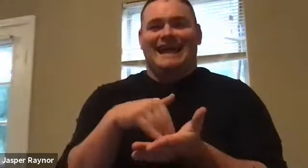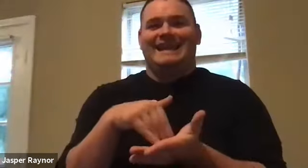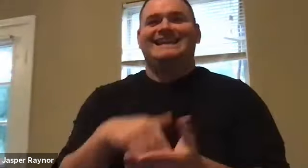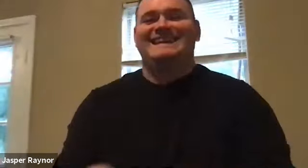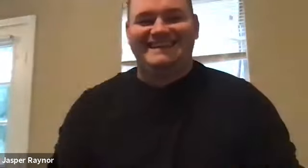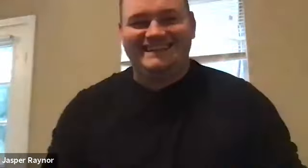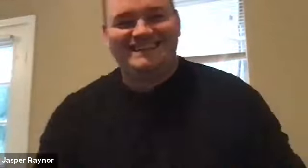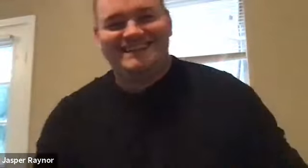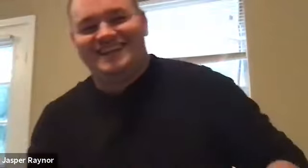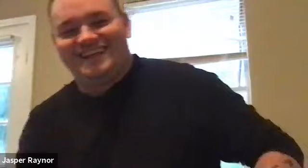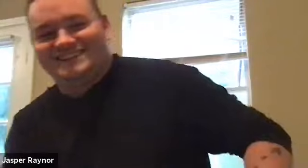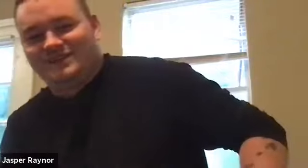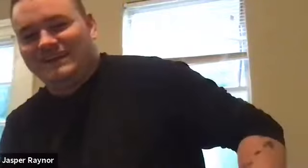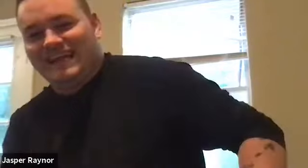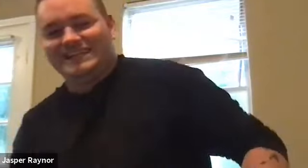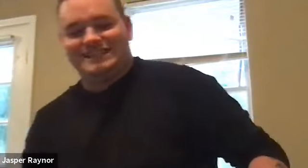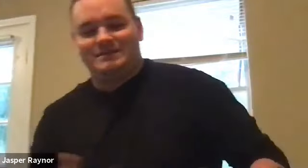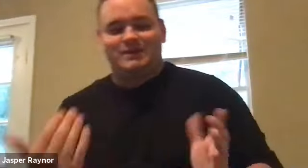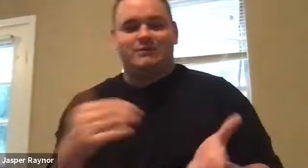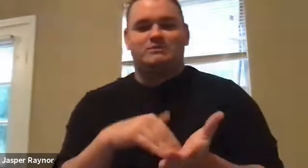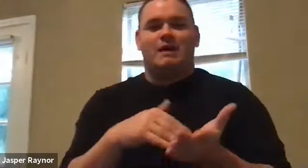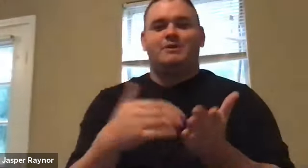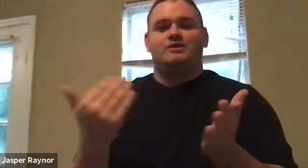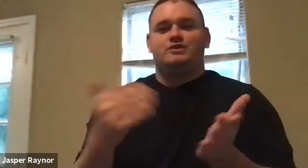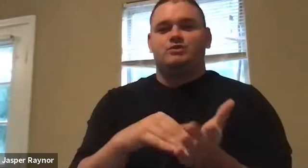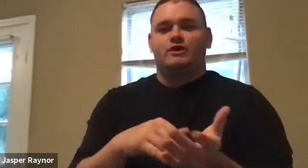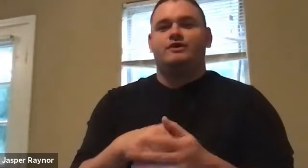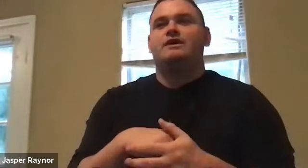again. And so again is going to be your most popular used word.